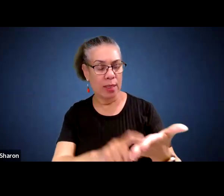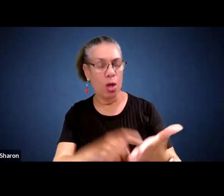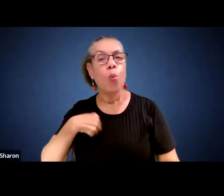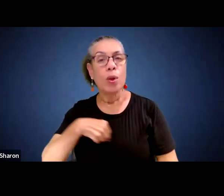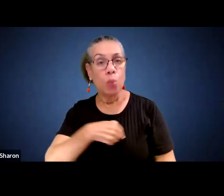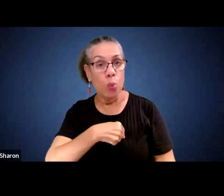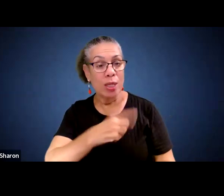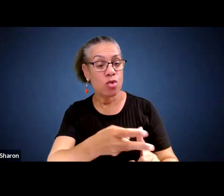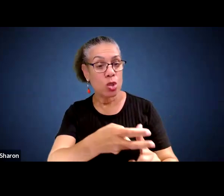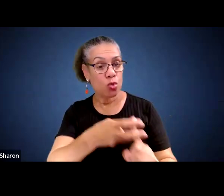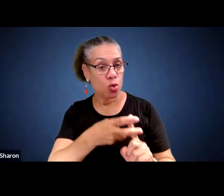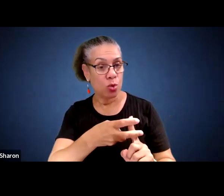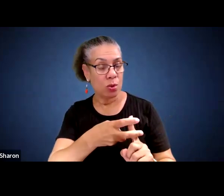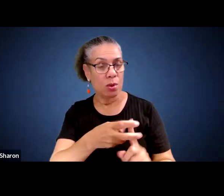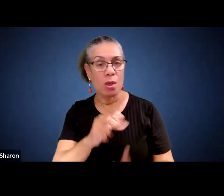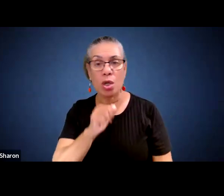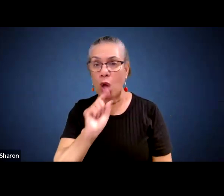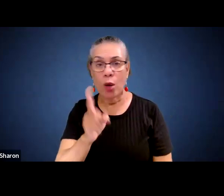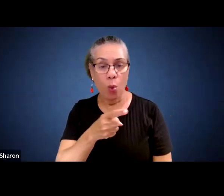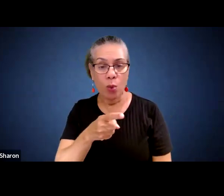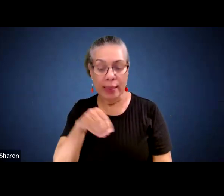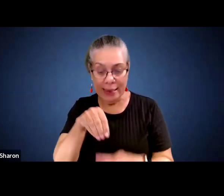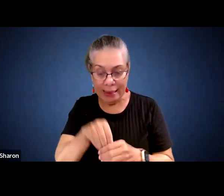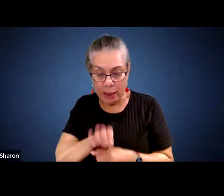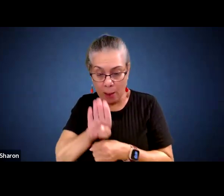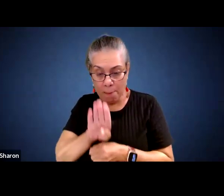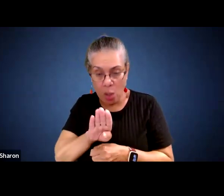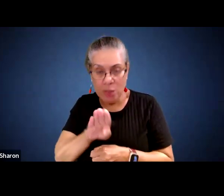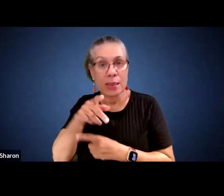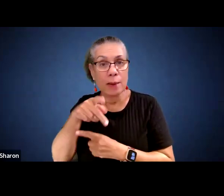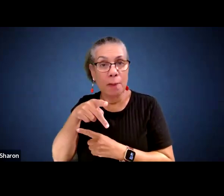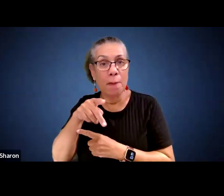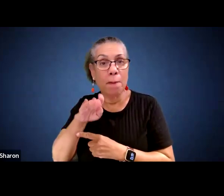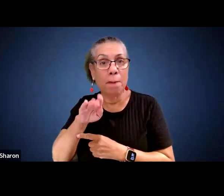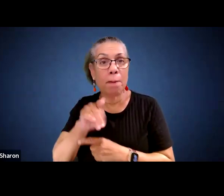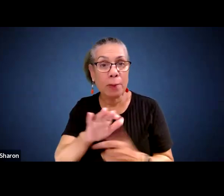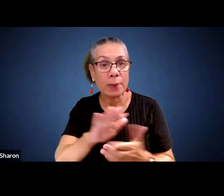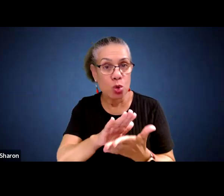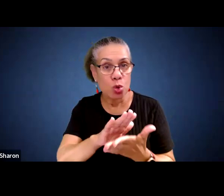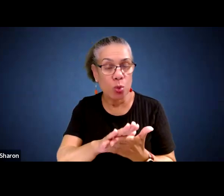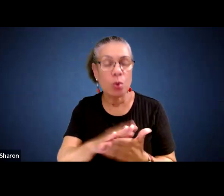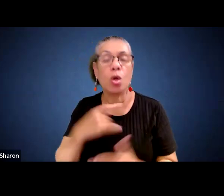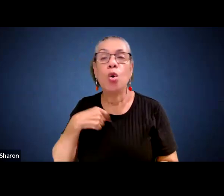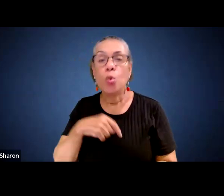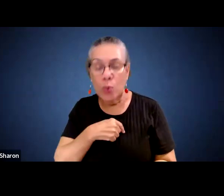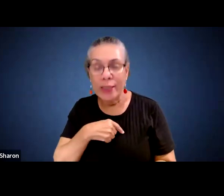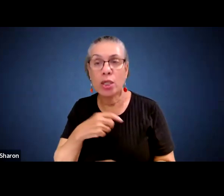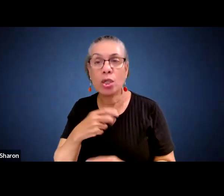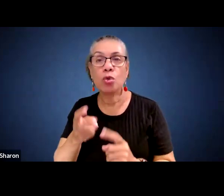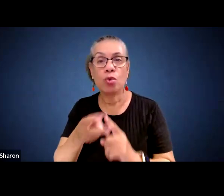recruitment, we are not recruiting just in Boston public schools, but we're recruiting